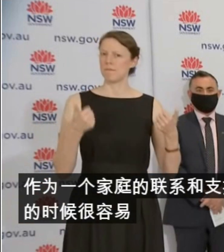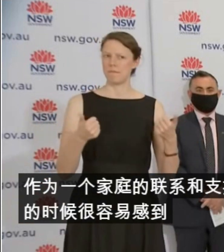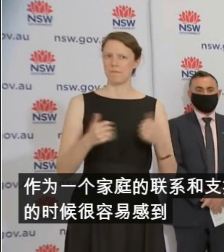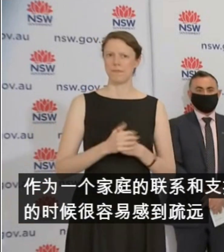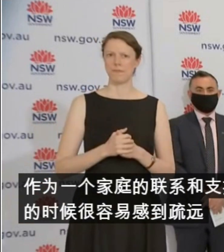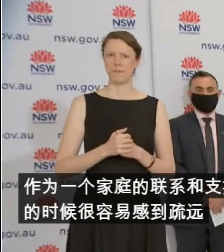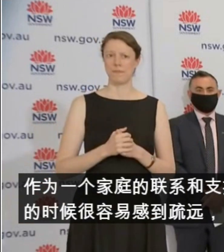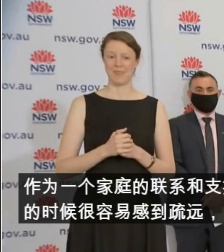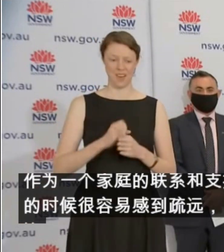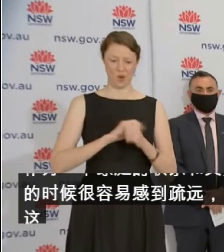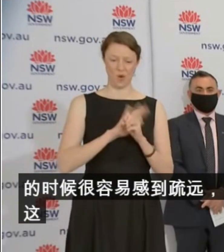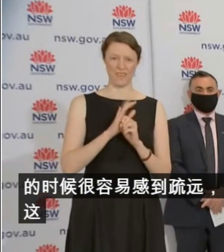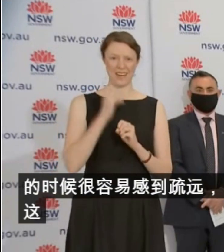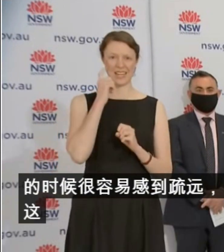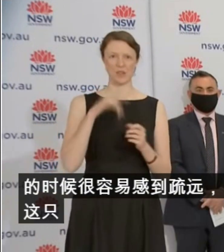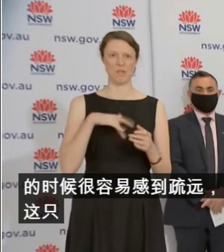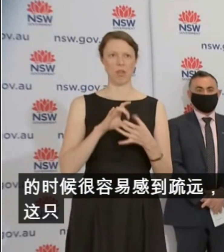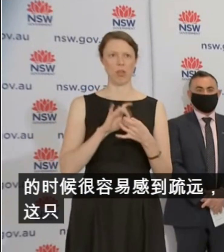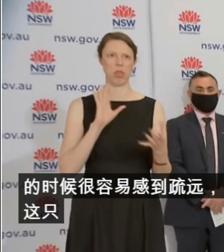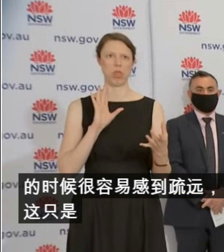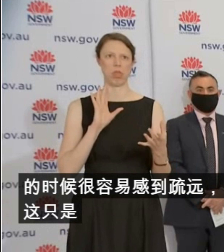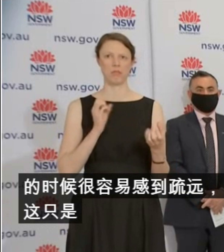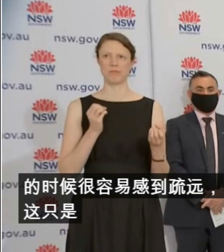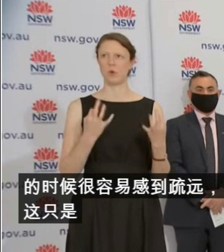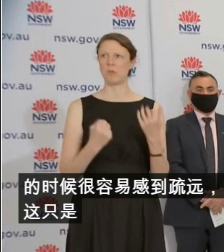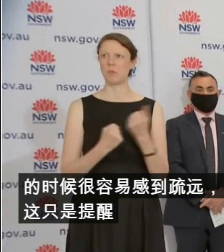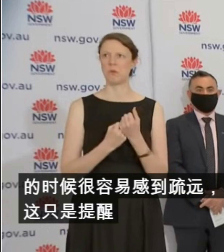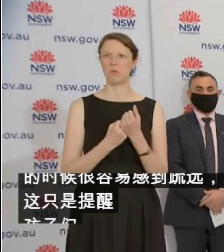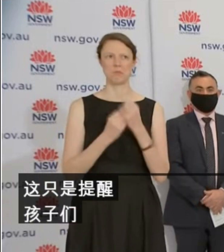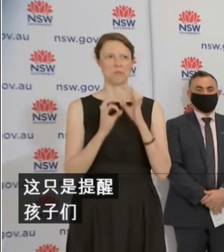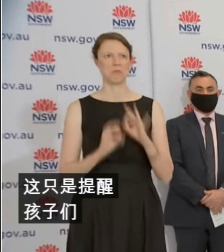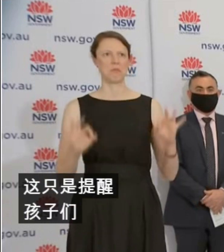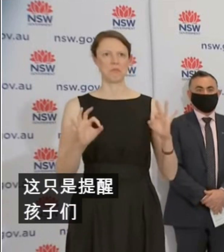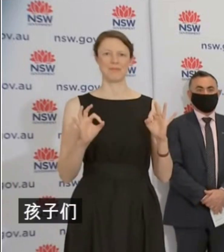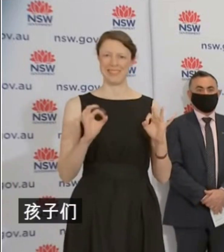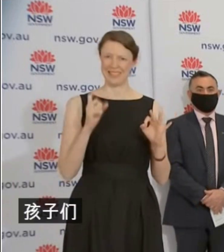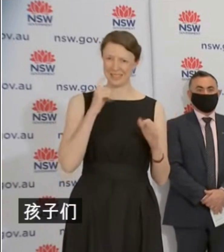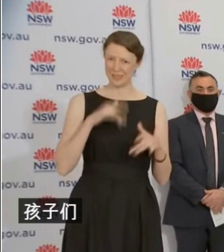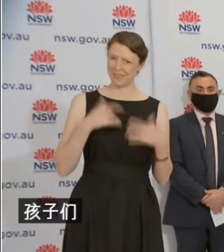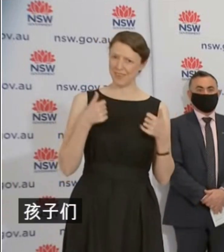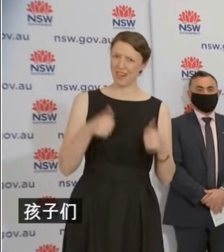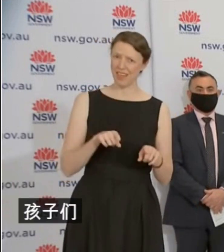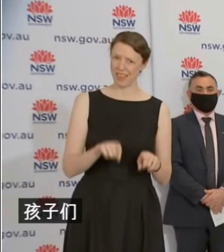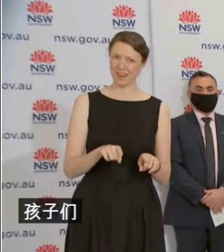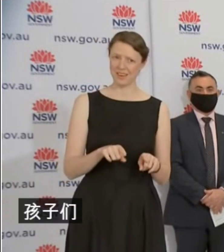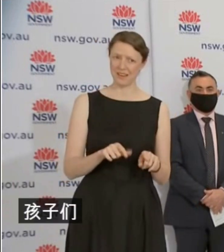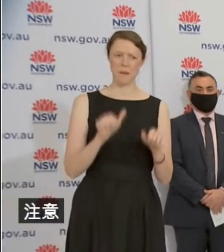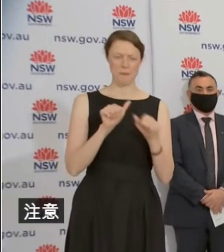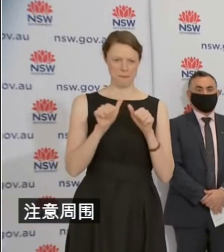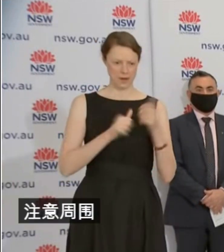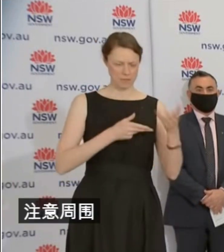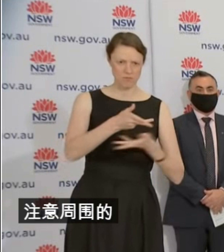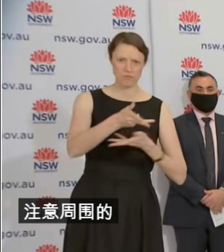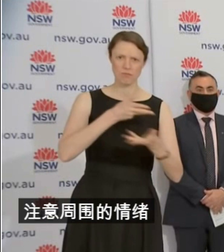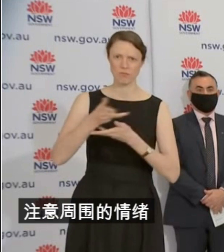feel disconnected at a time like this. And just a reminder that children pick up on the emotional environment